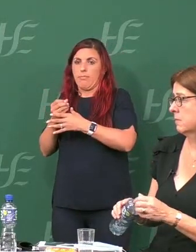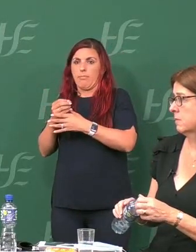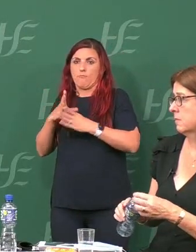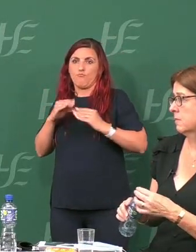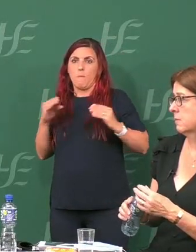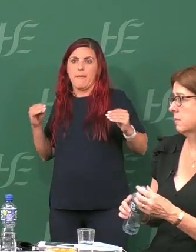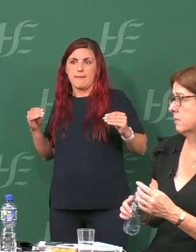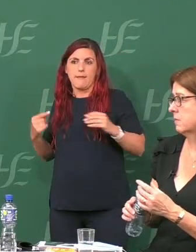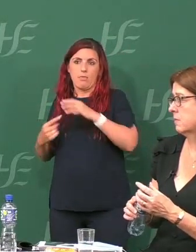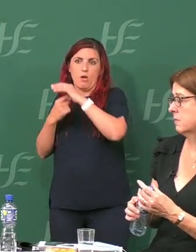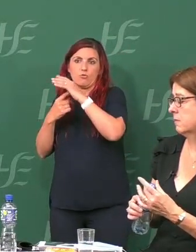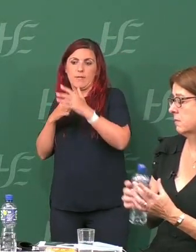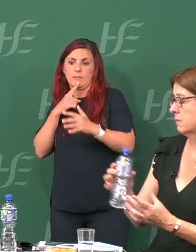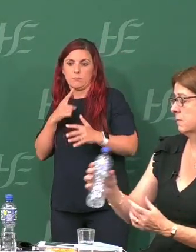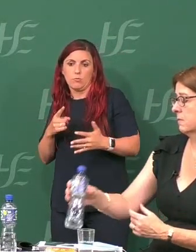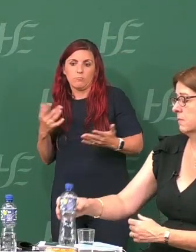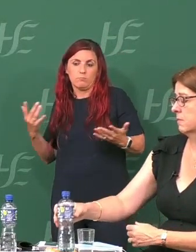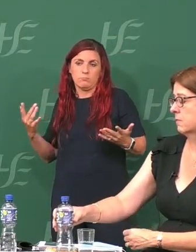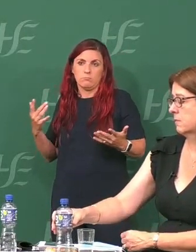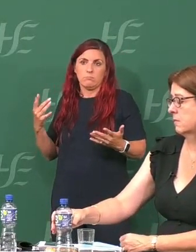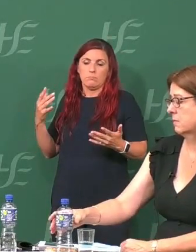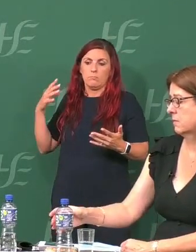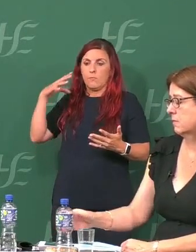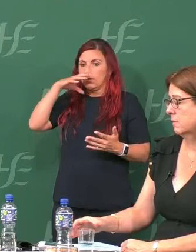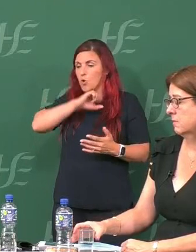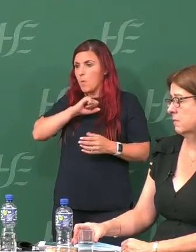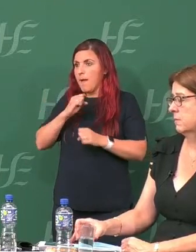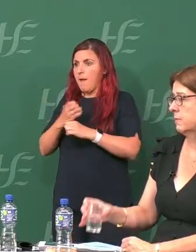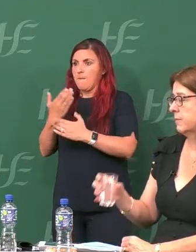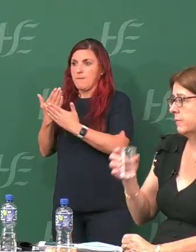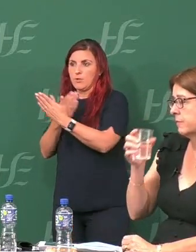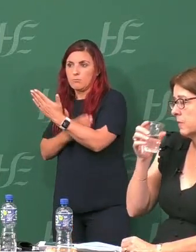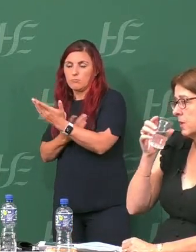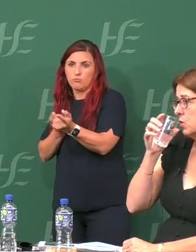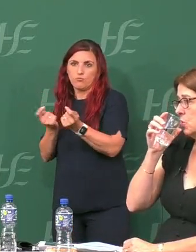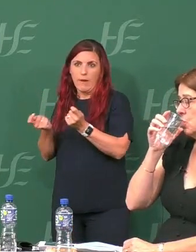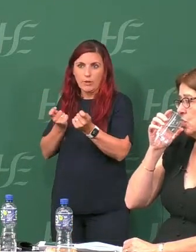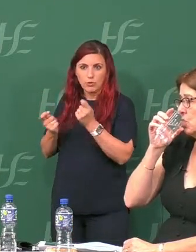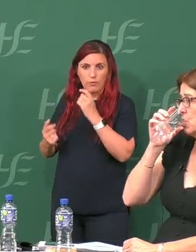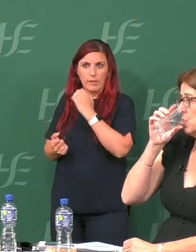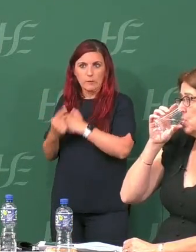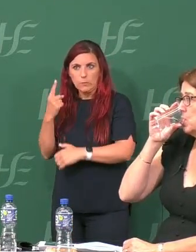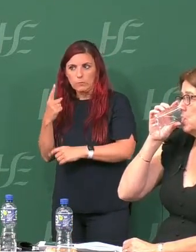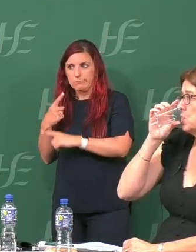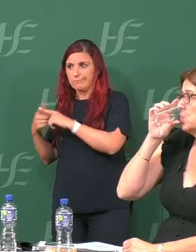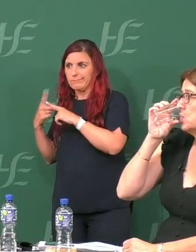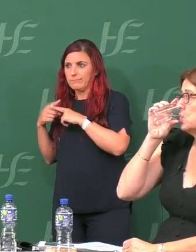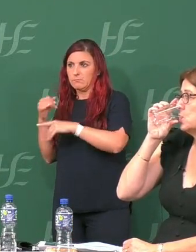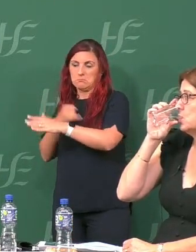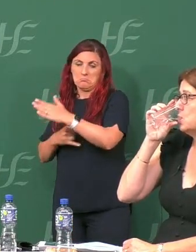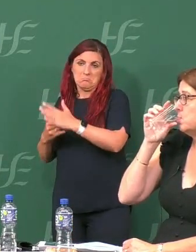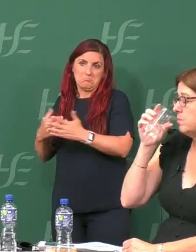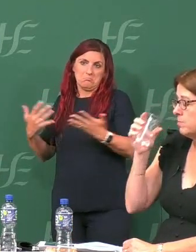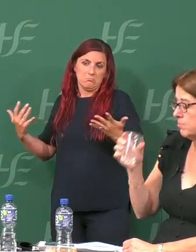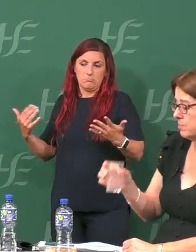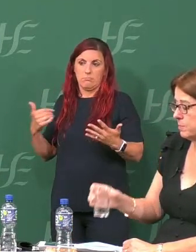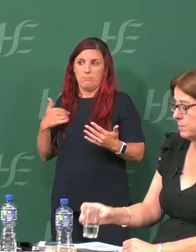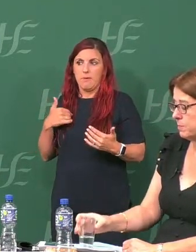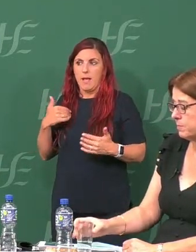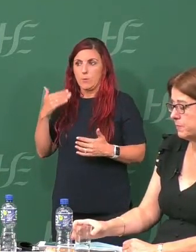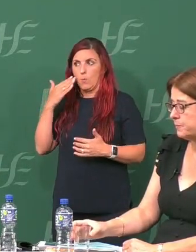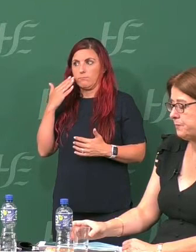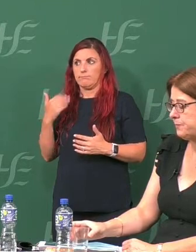would be legal issues, to be regulatory issues, to be working through some EU governance issues as well. But I do know those discussions are still